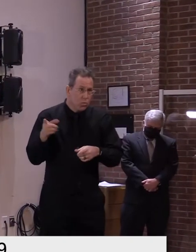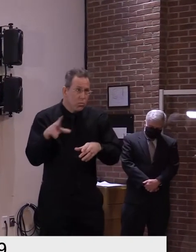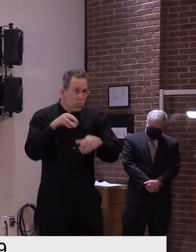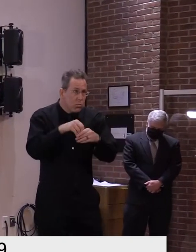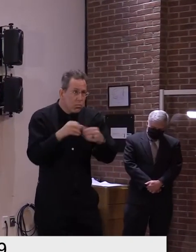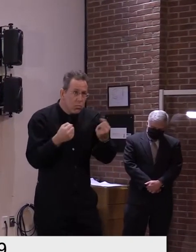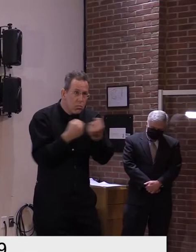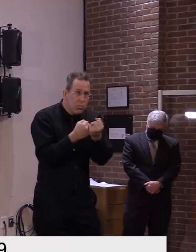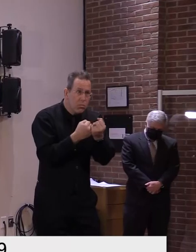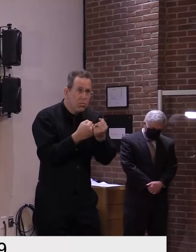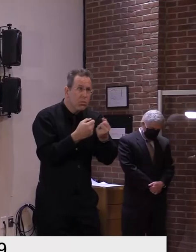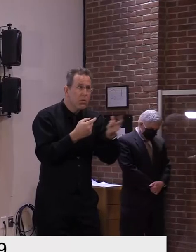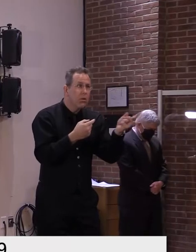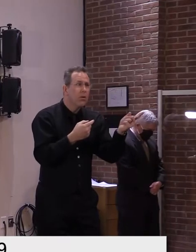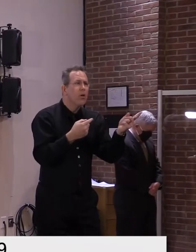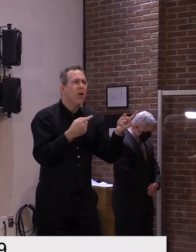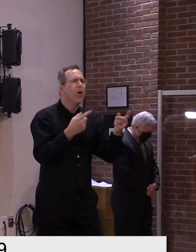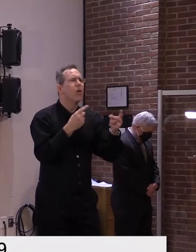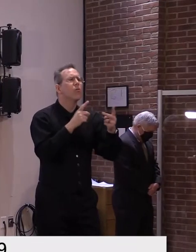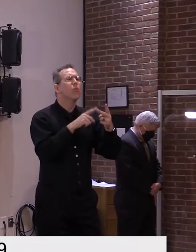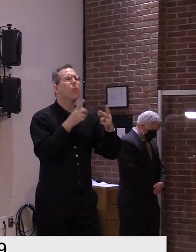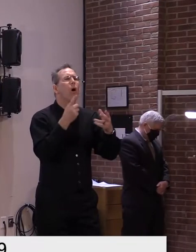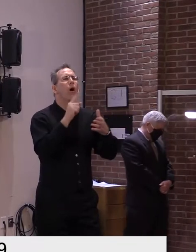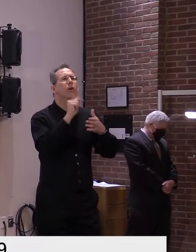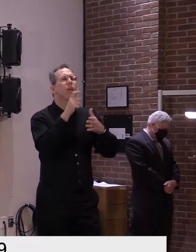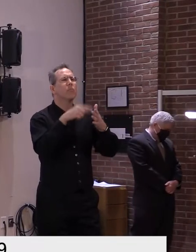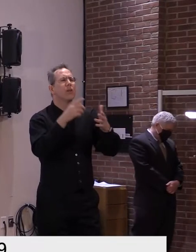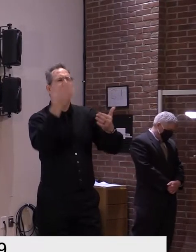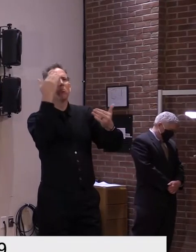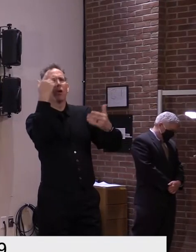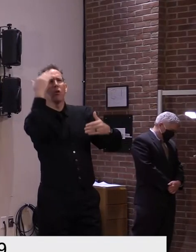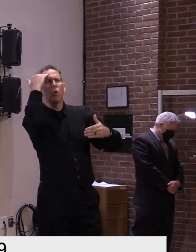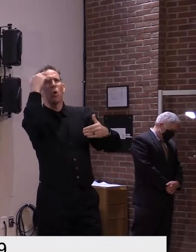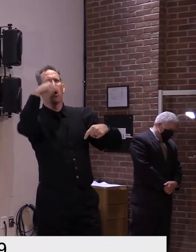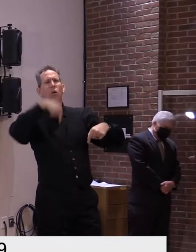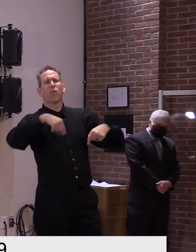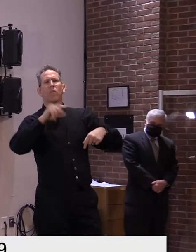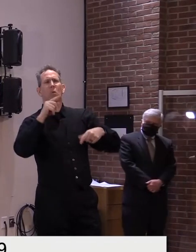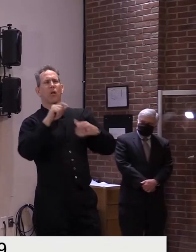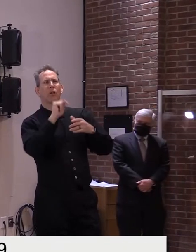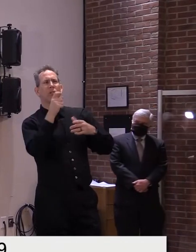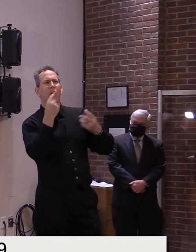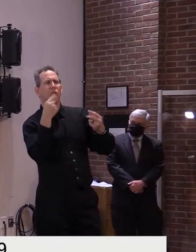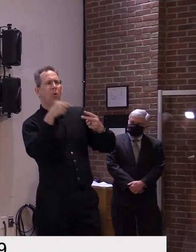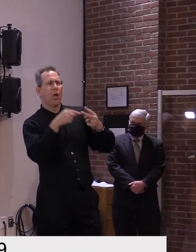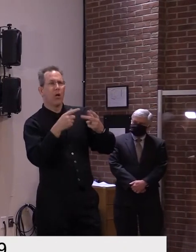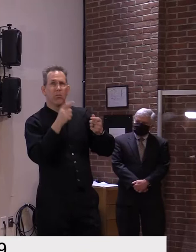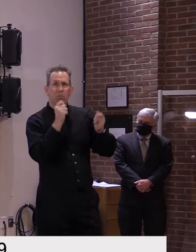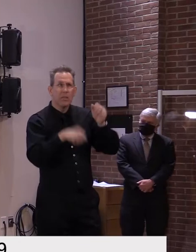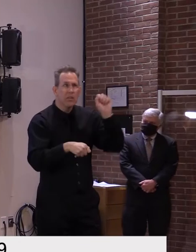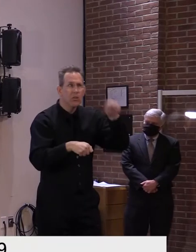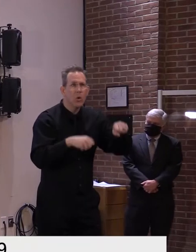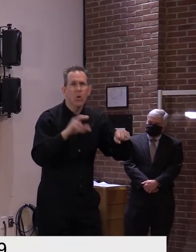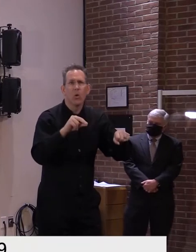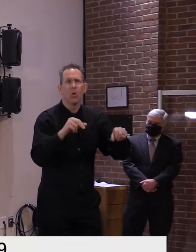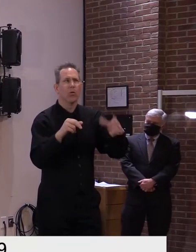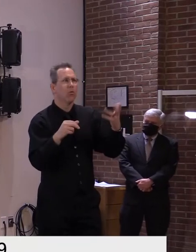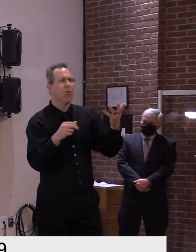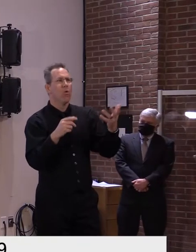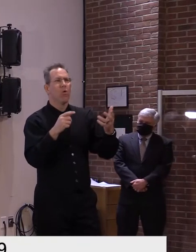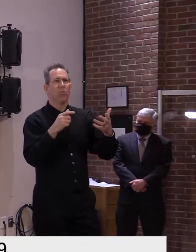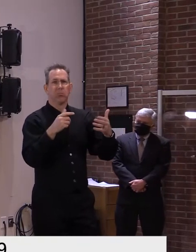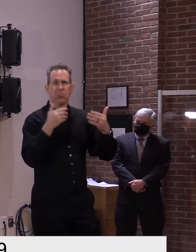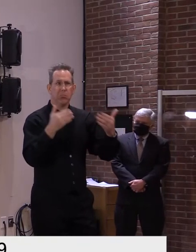expect to know what's going on with that, given that it would have to go through the legislative process. Well, first of all, I do like